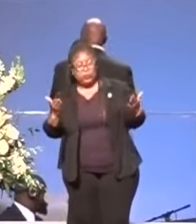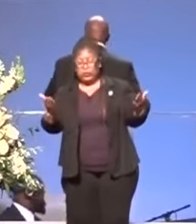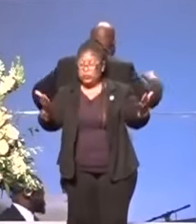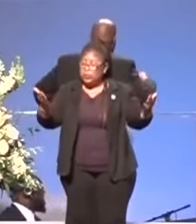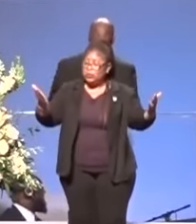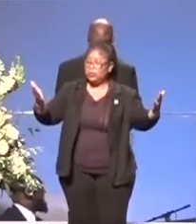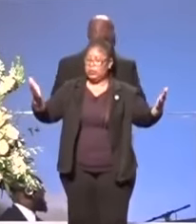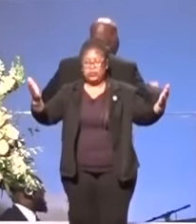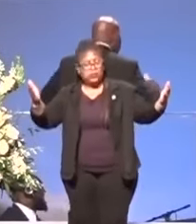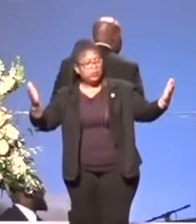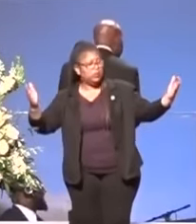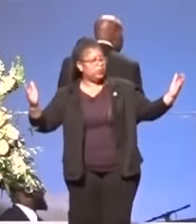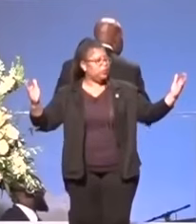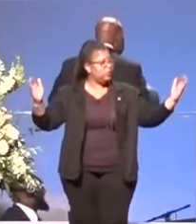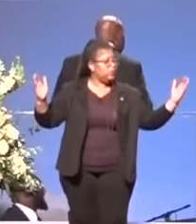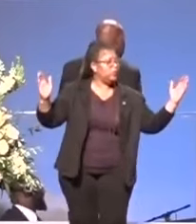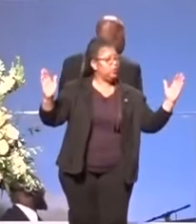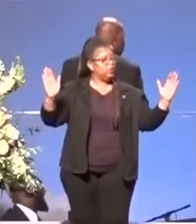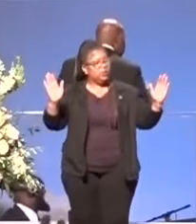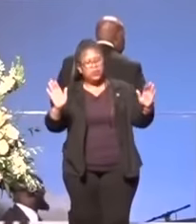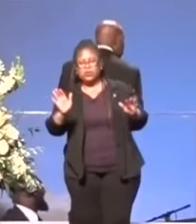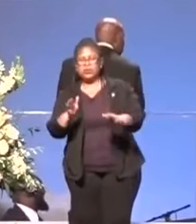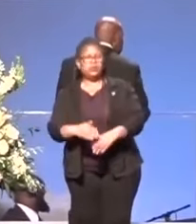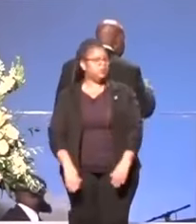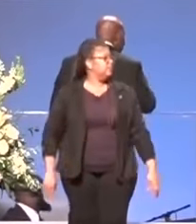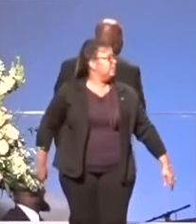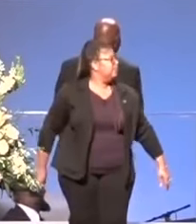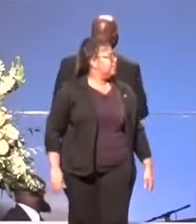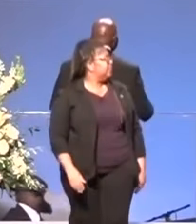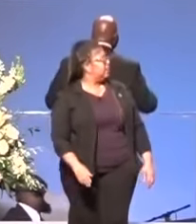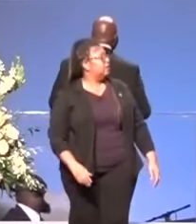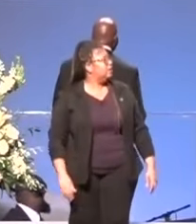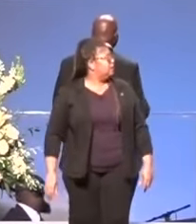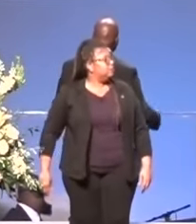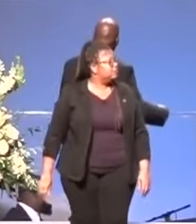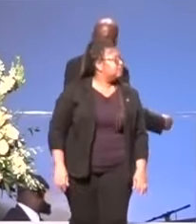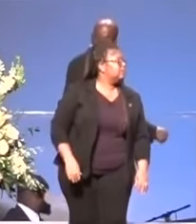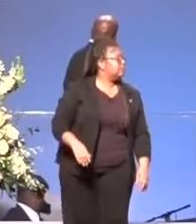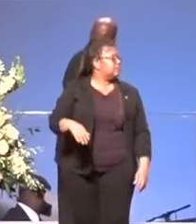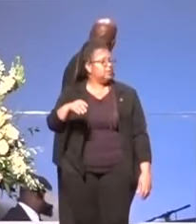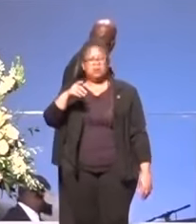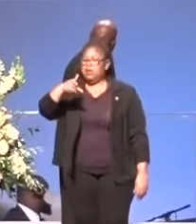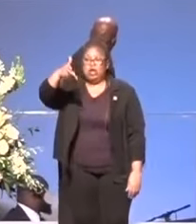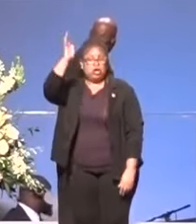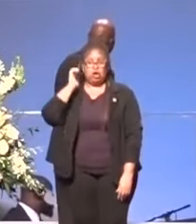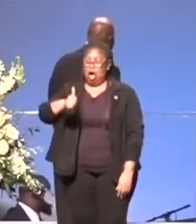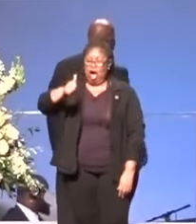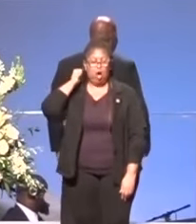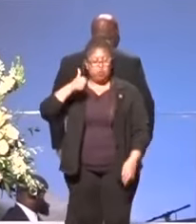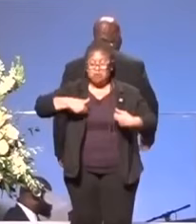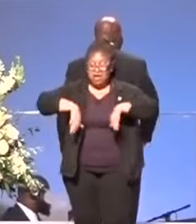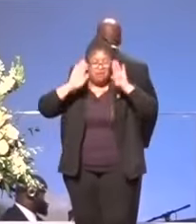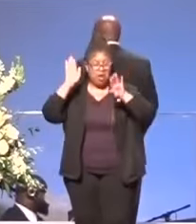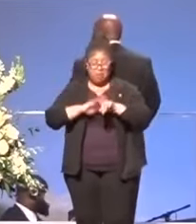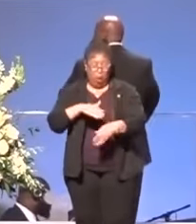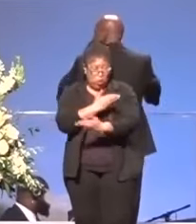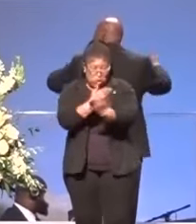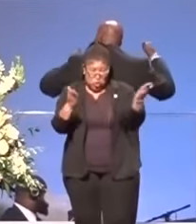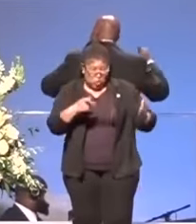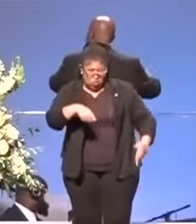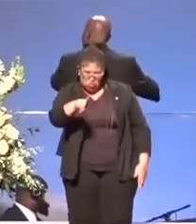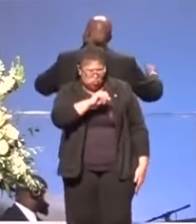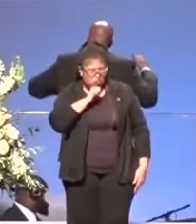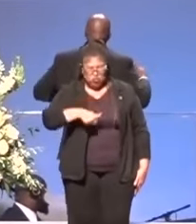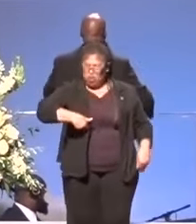Come on, encourage your neighbor and tell them don't give up on God because he won't give up on you. and